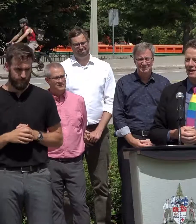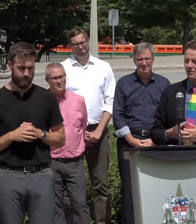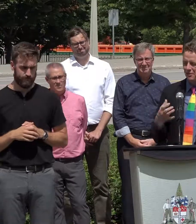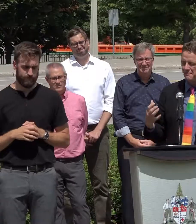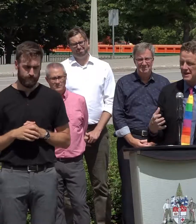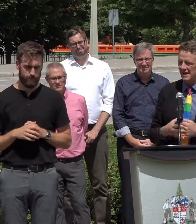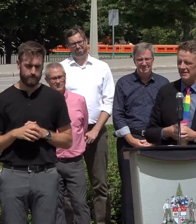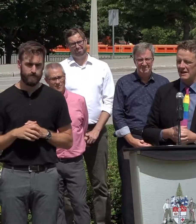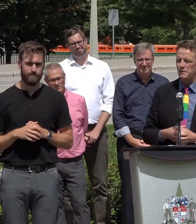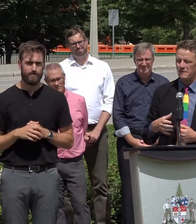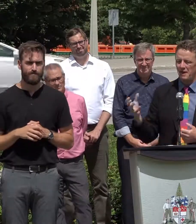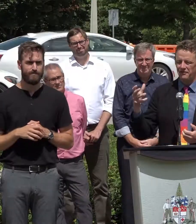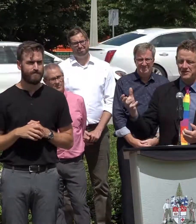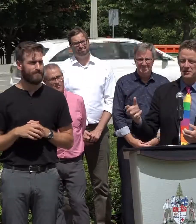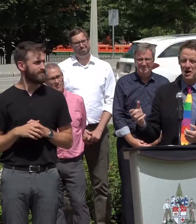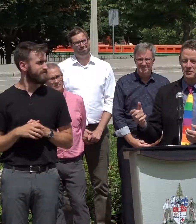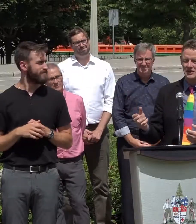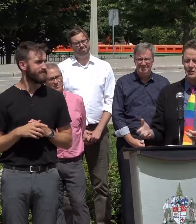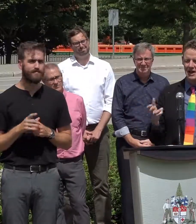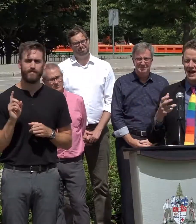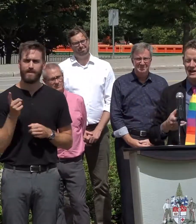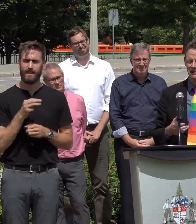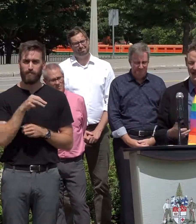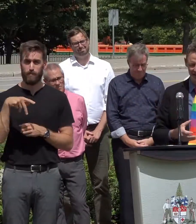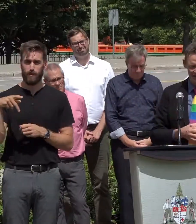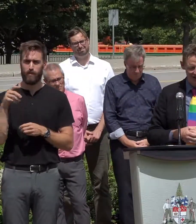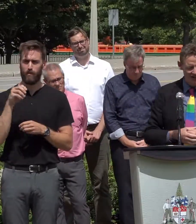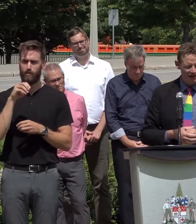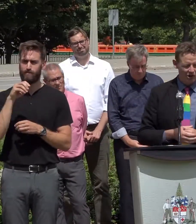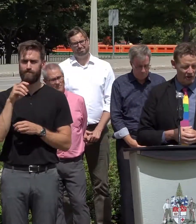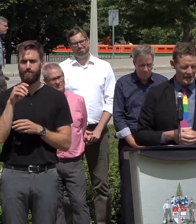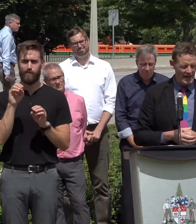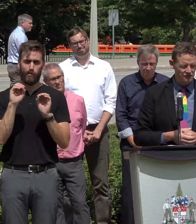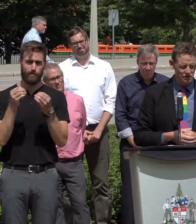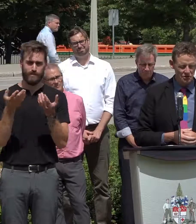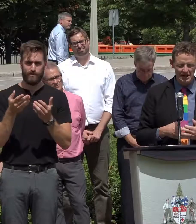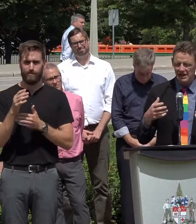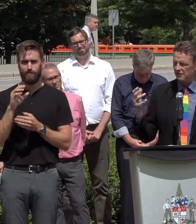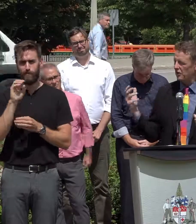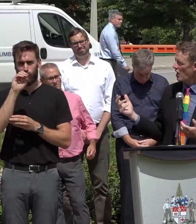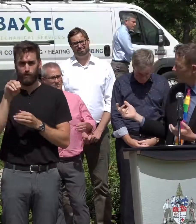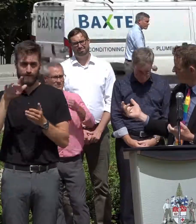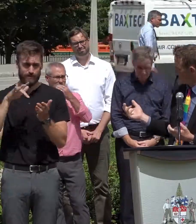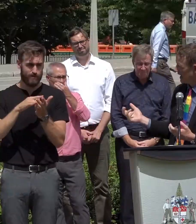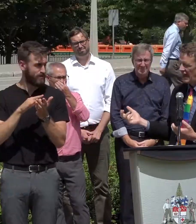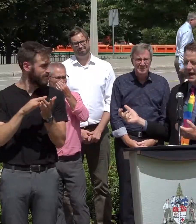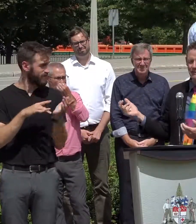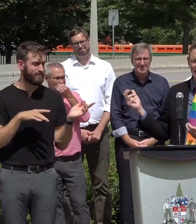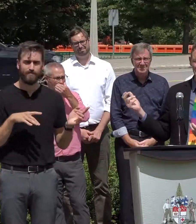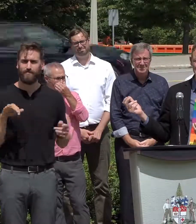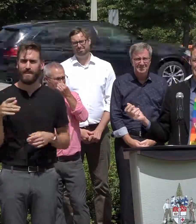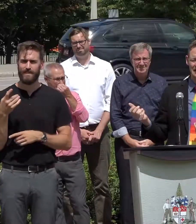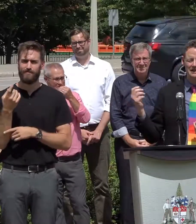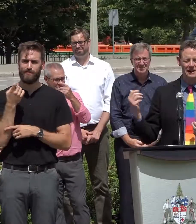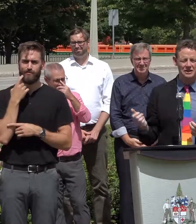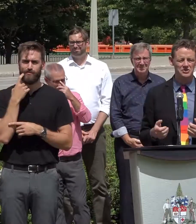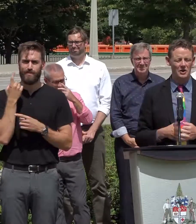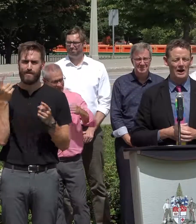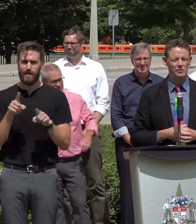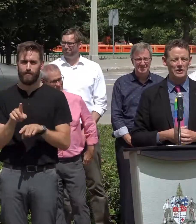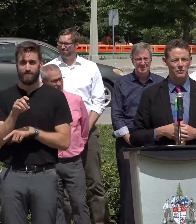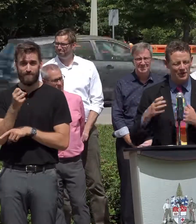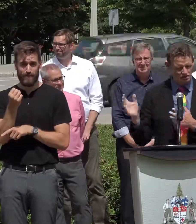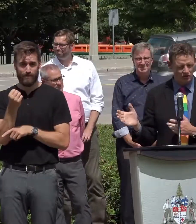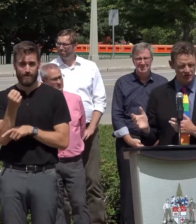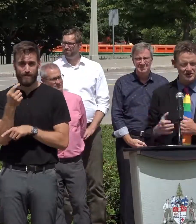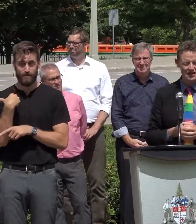We meeting the MPP office here in Ottawa Centre. We had an event early in the afternoon, and given the call-out that happened that Lisa and Davi